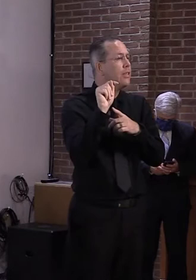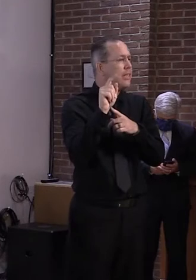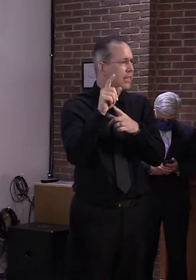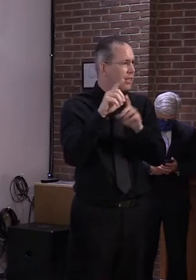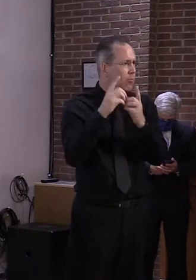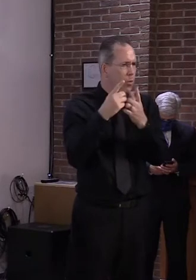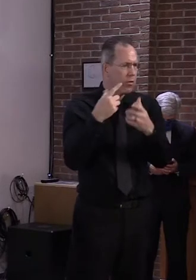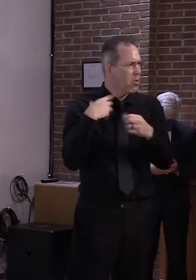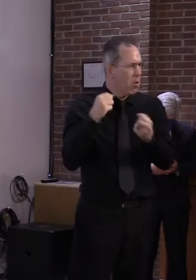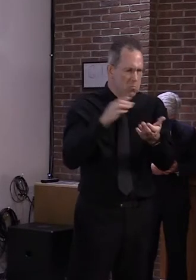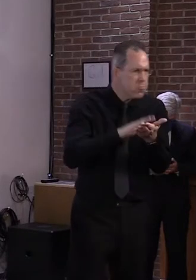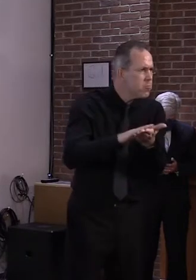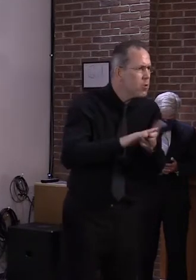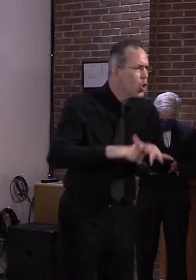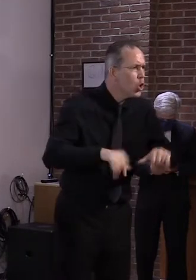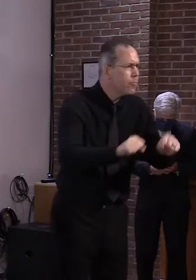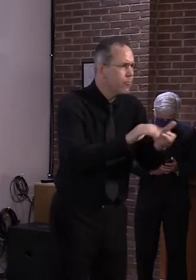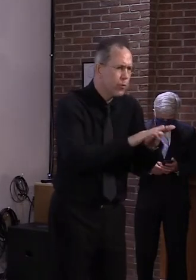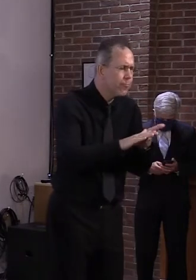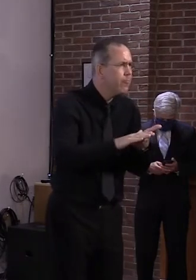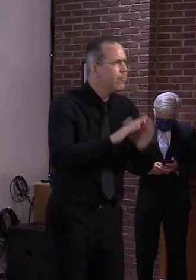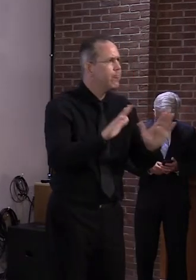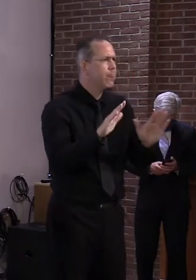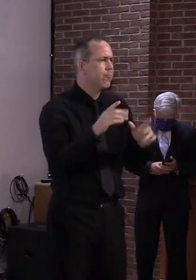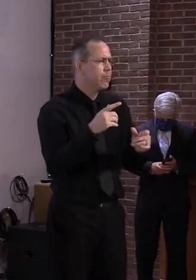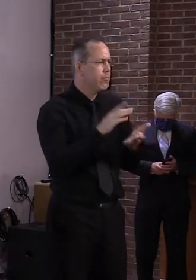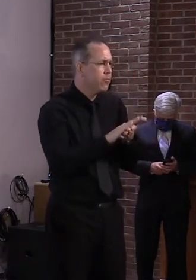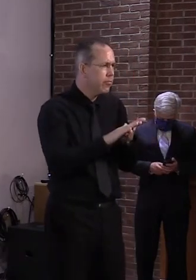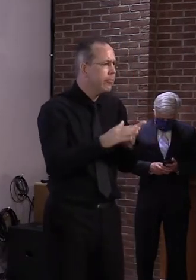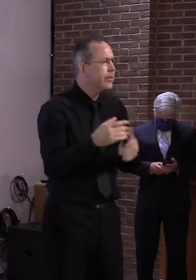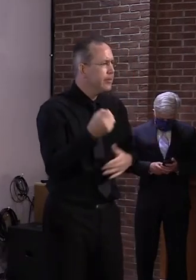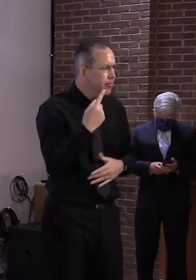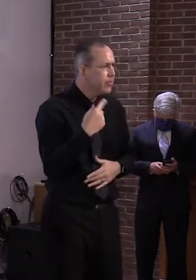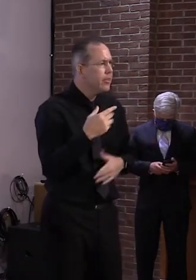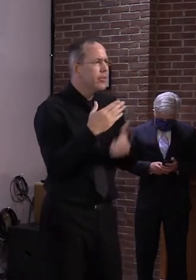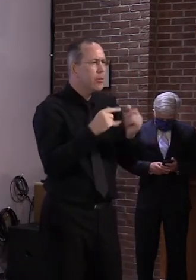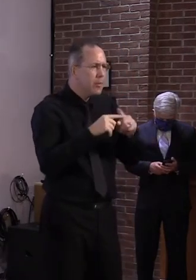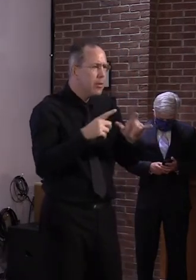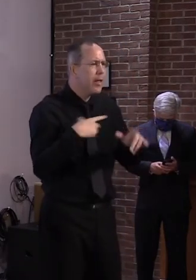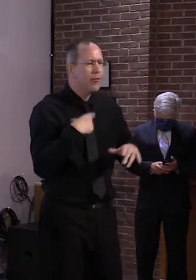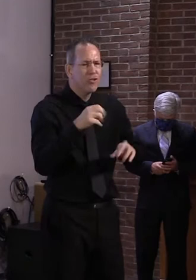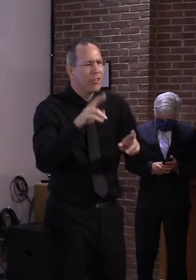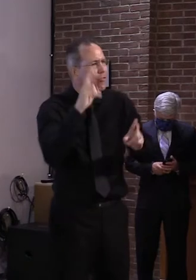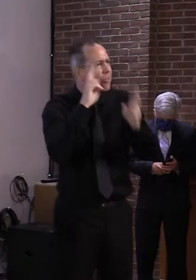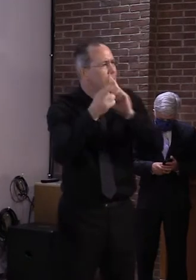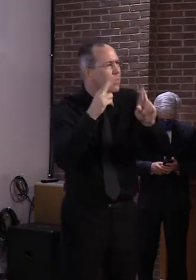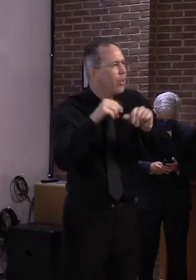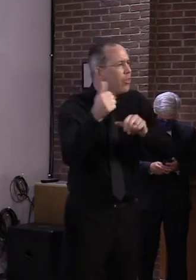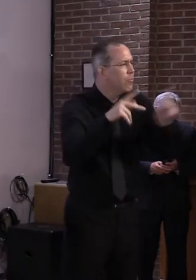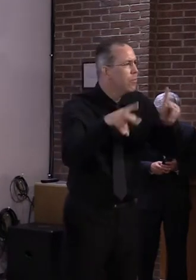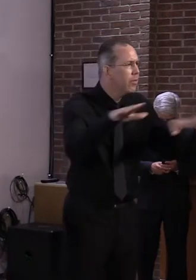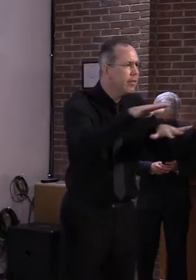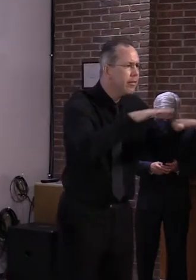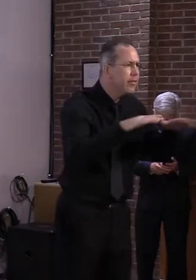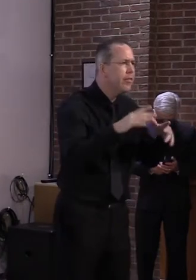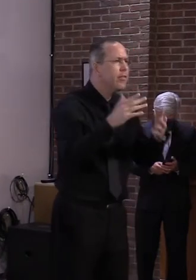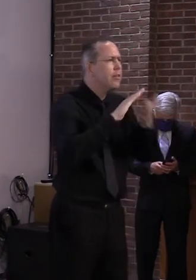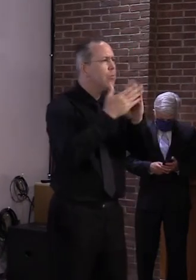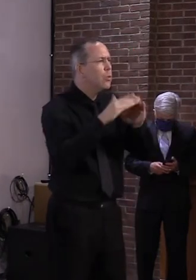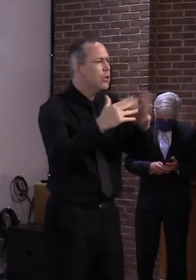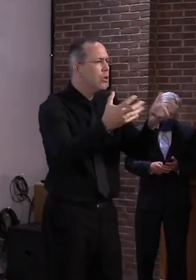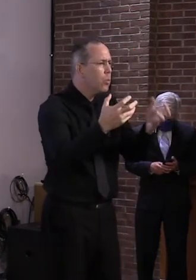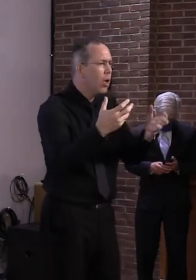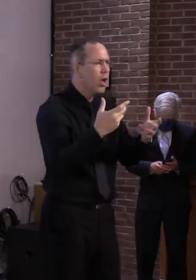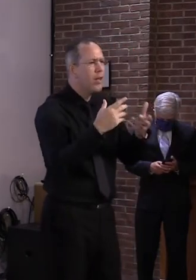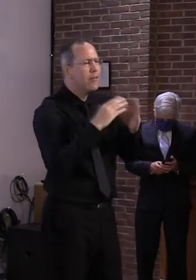to what we see across the country, we think at this point in time, just to be using common sense,